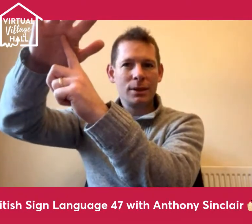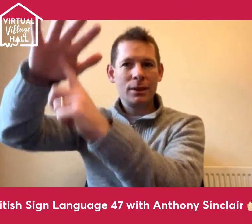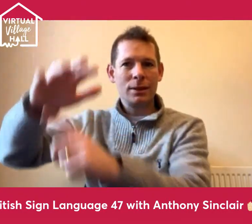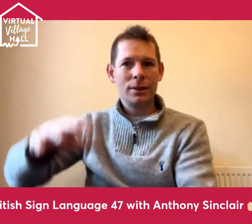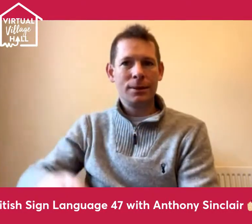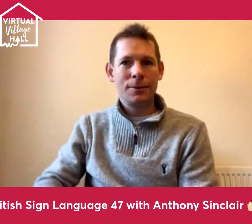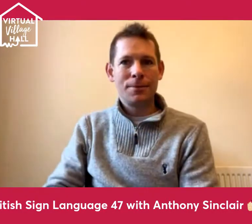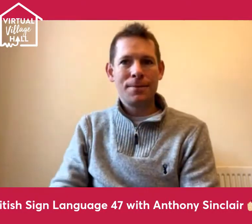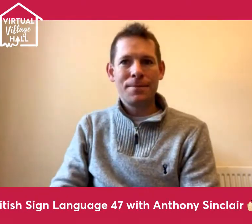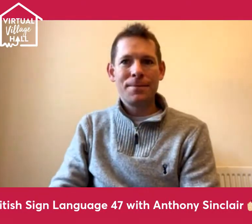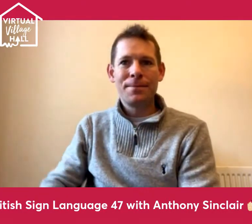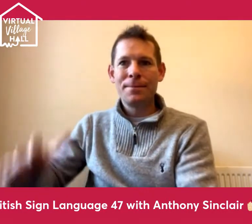Helicopter.